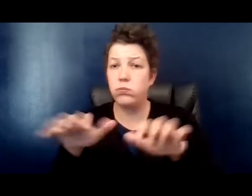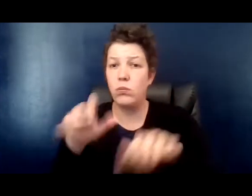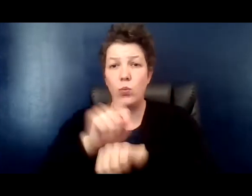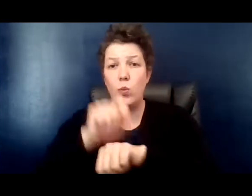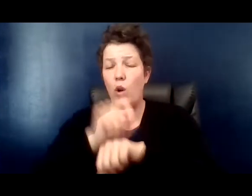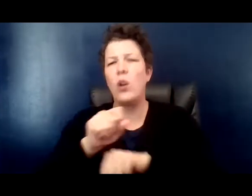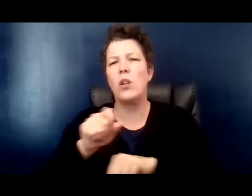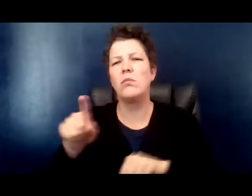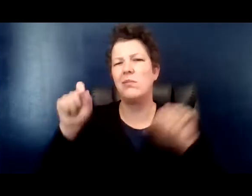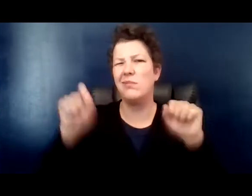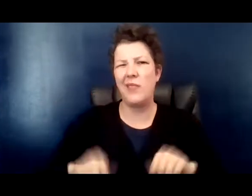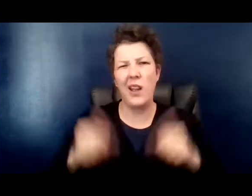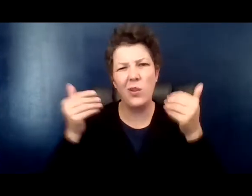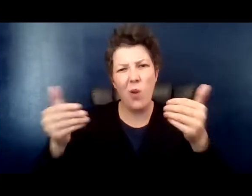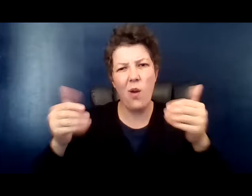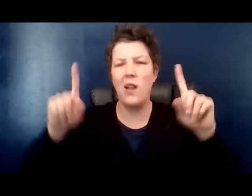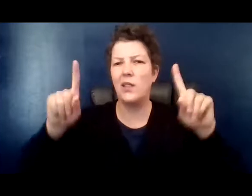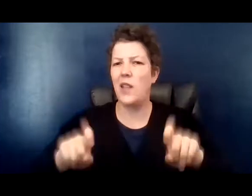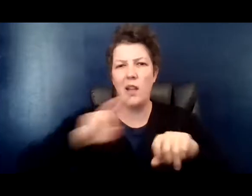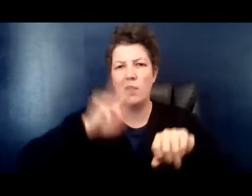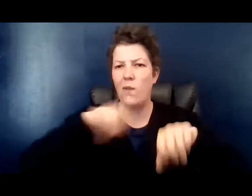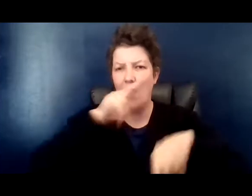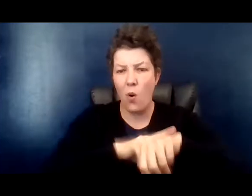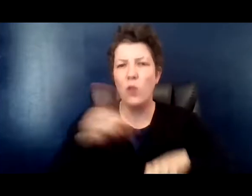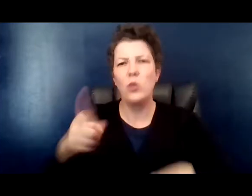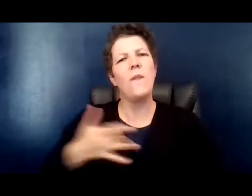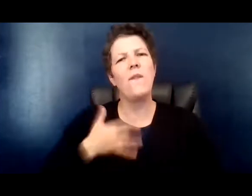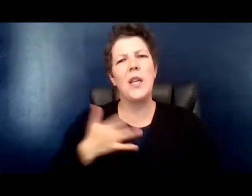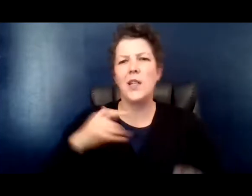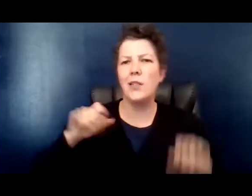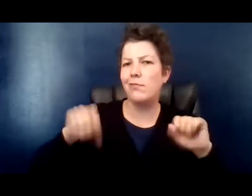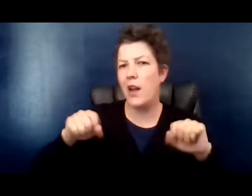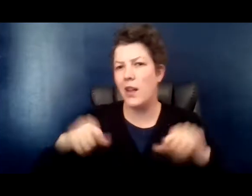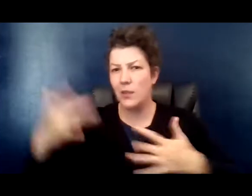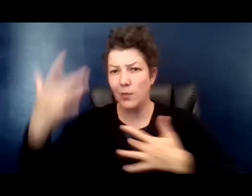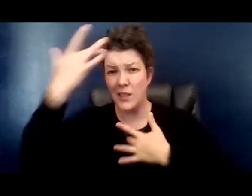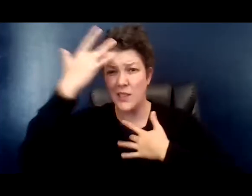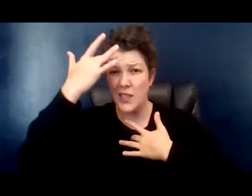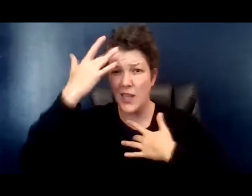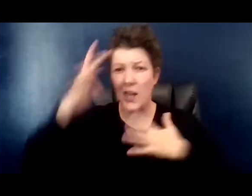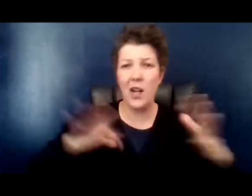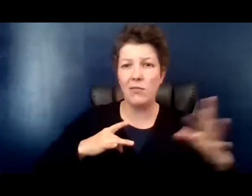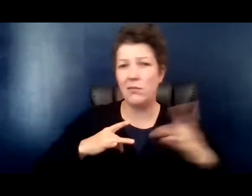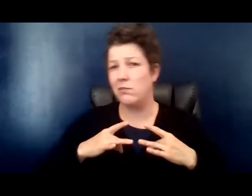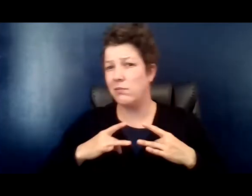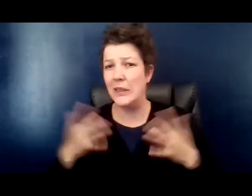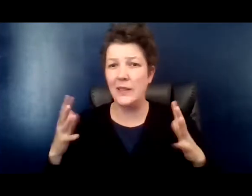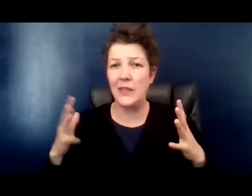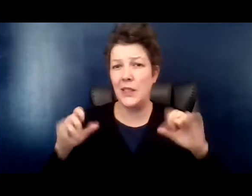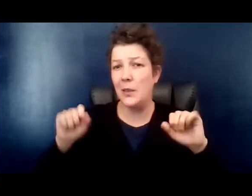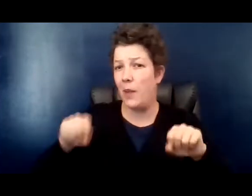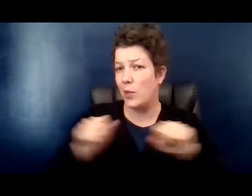symptom, that may lead you to believe, don't take a risk if you've been around people like they have been out there.